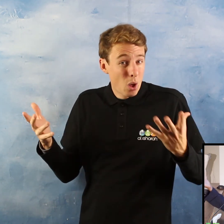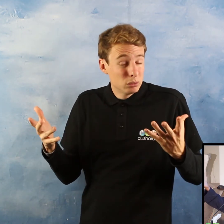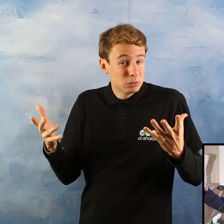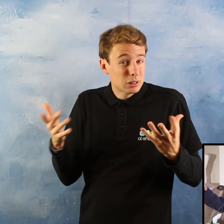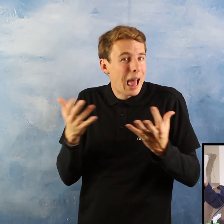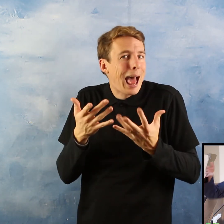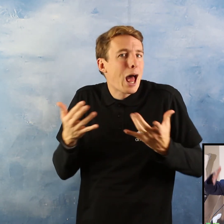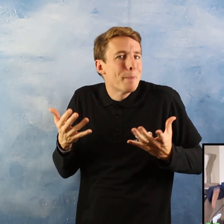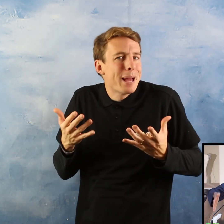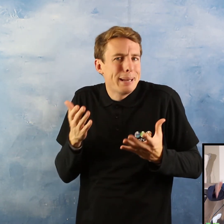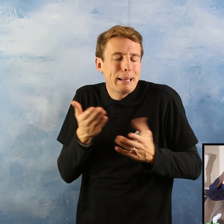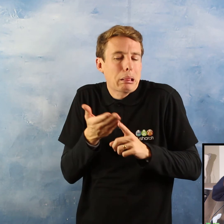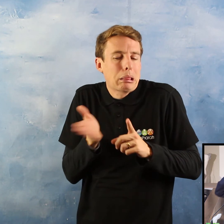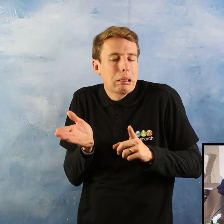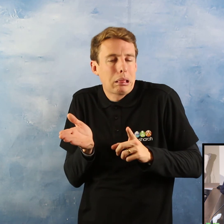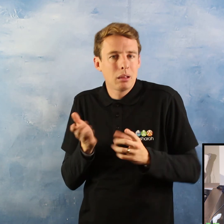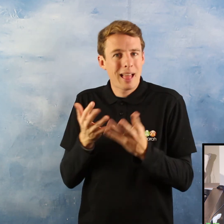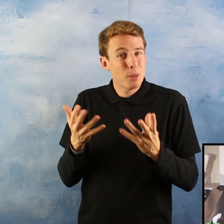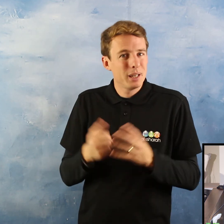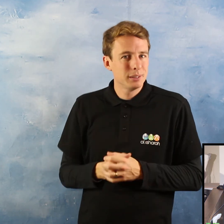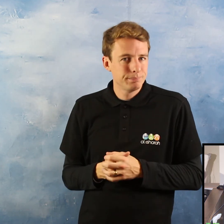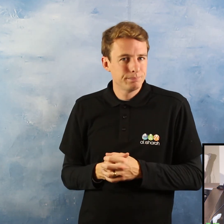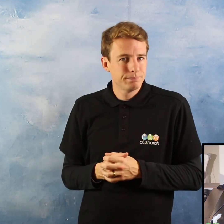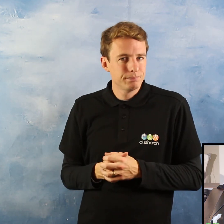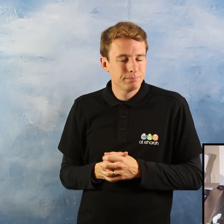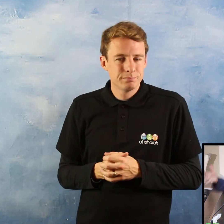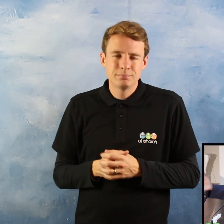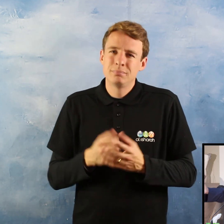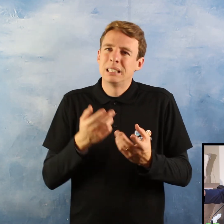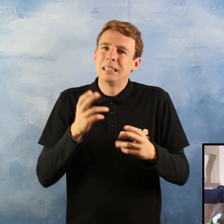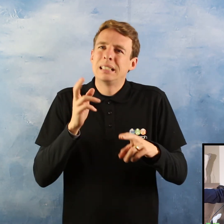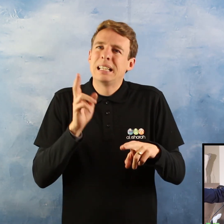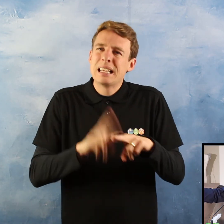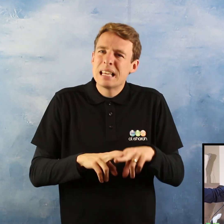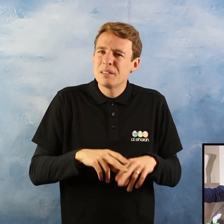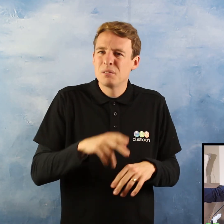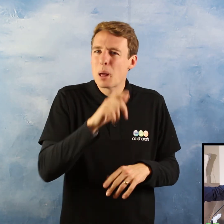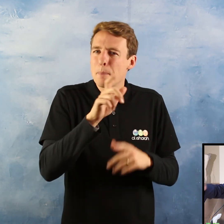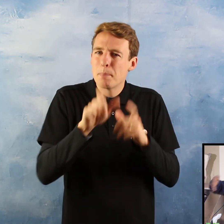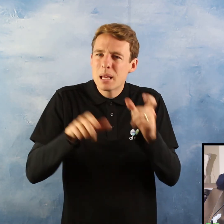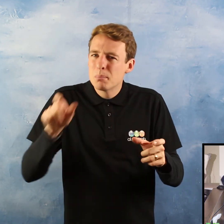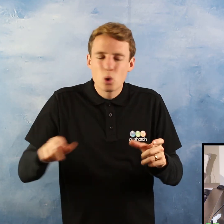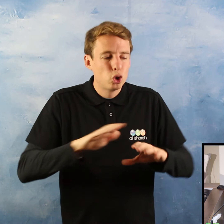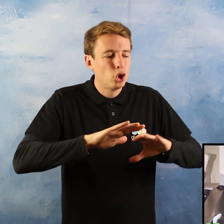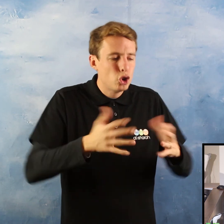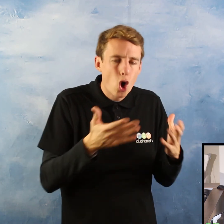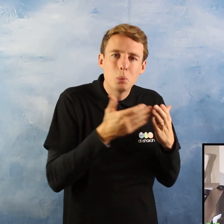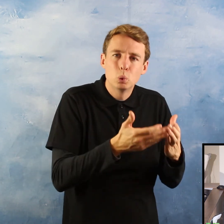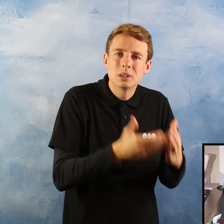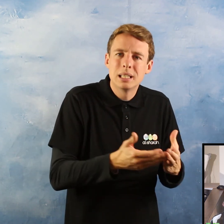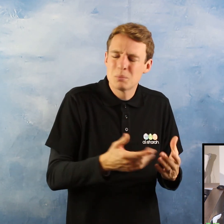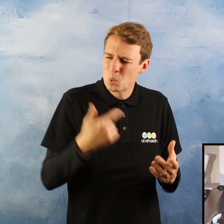dealing with that? Why in this country we should become so hot-headed Well, now we see non-Muslims